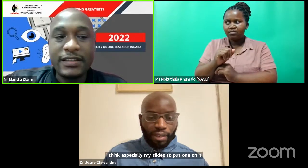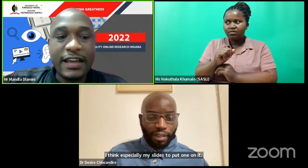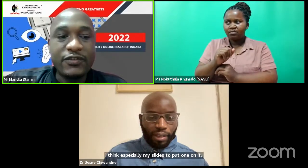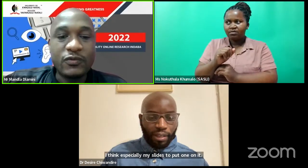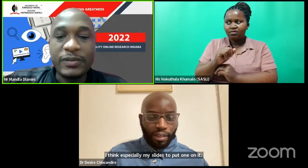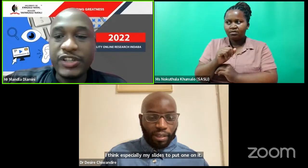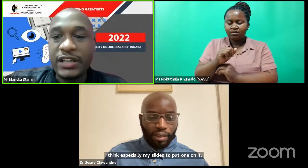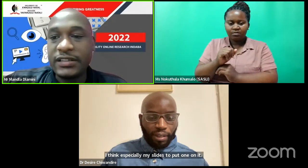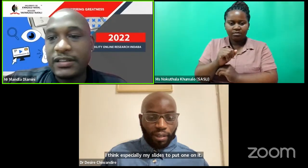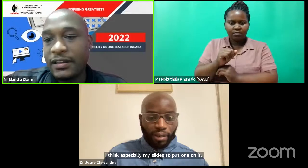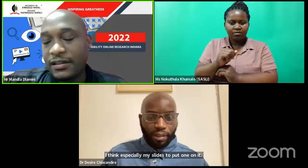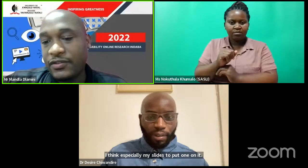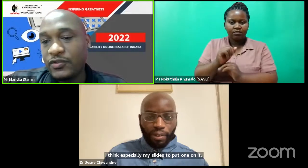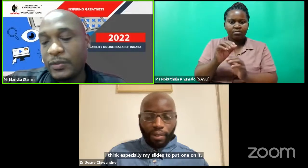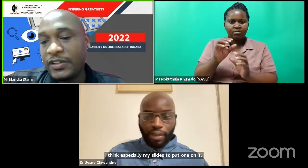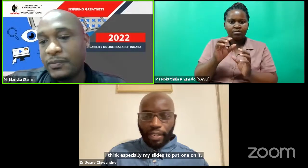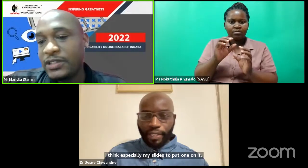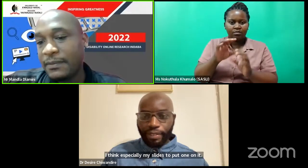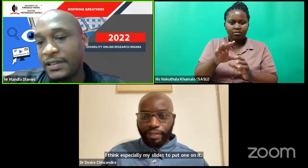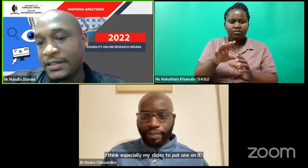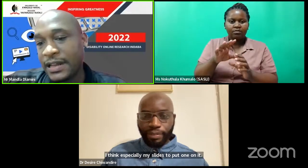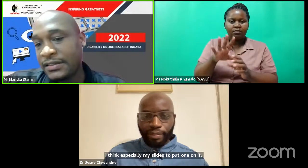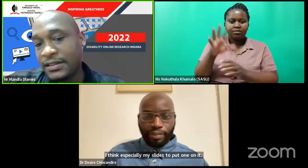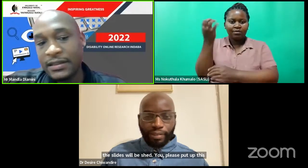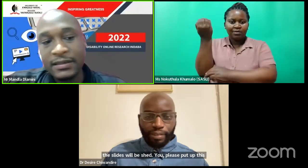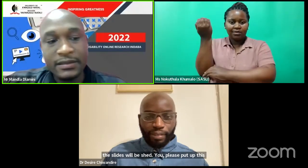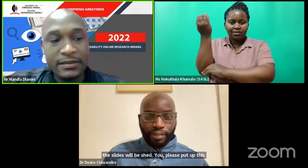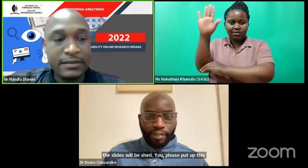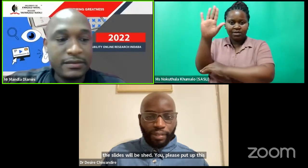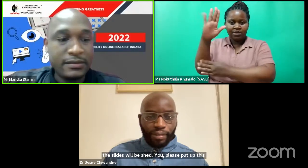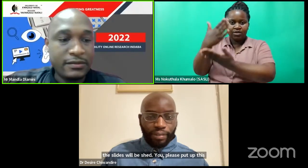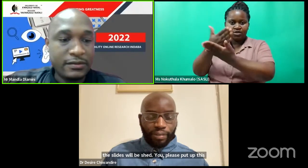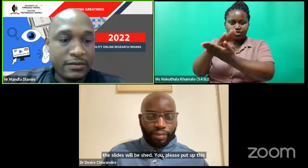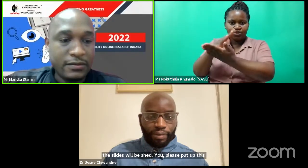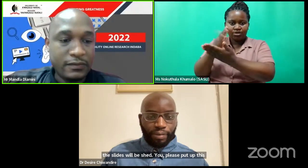the slides will be shared. Could you please put up the slides there?